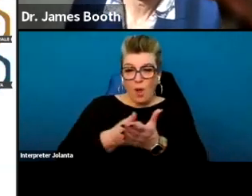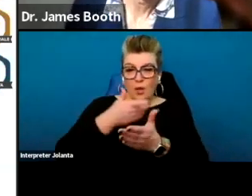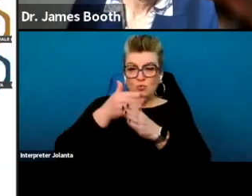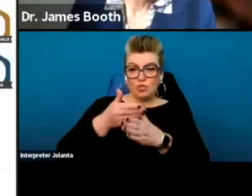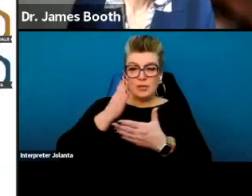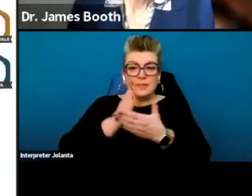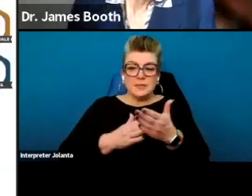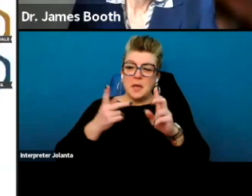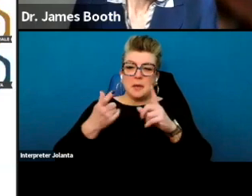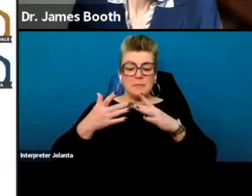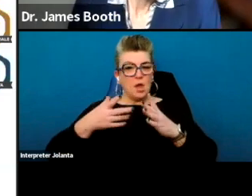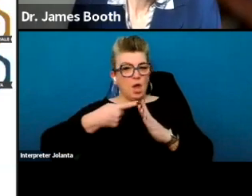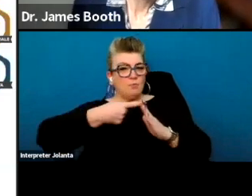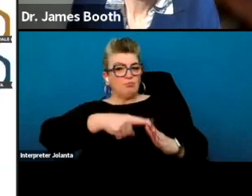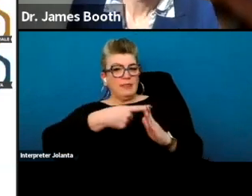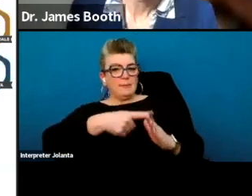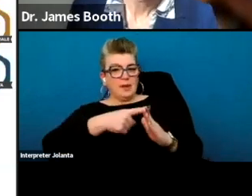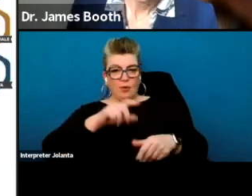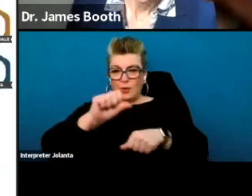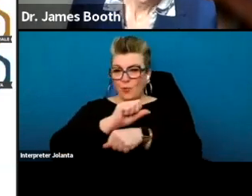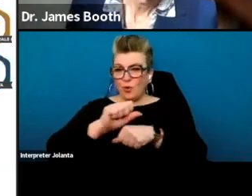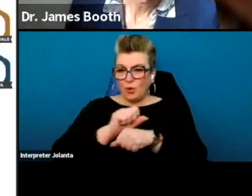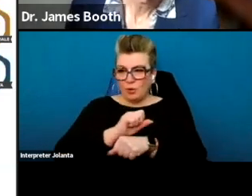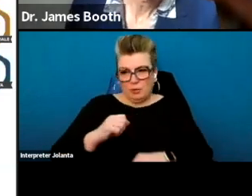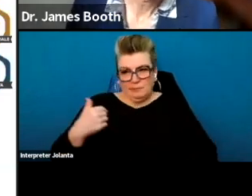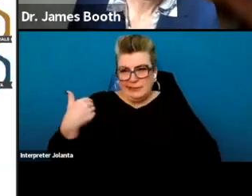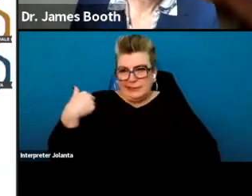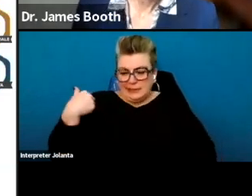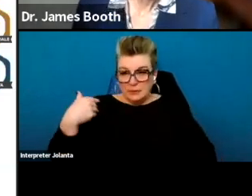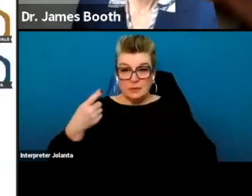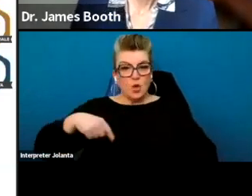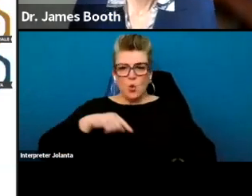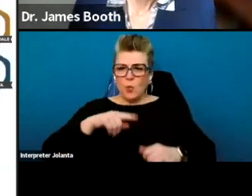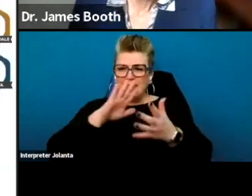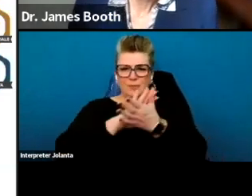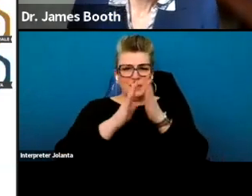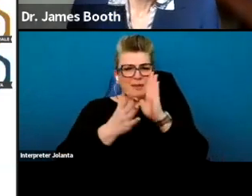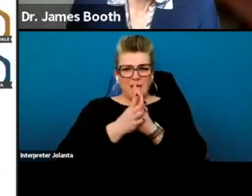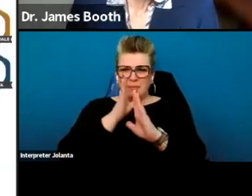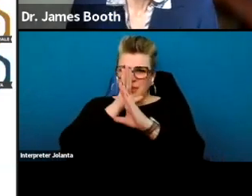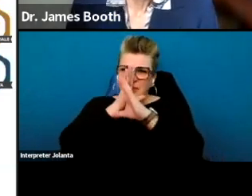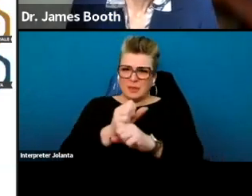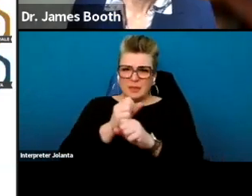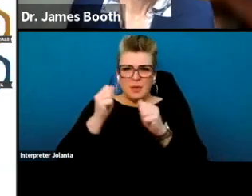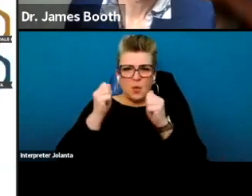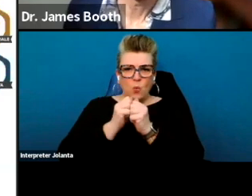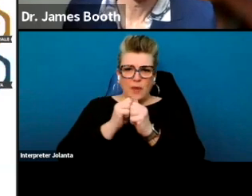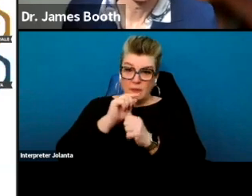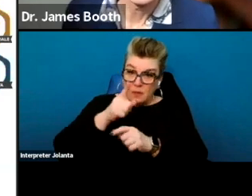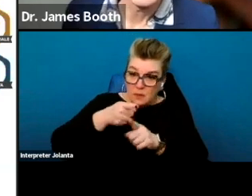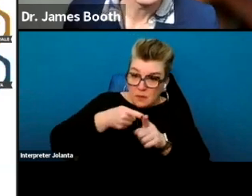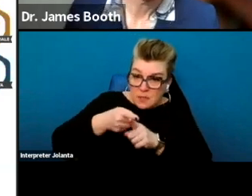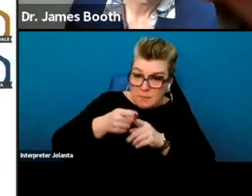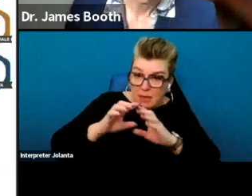work. We've become very interested in whether the specialization is related to the home